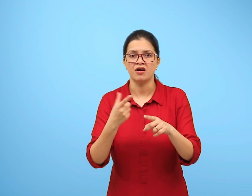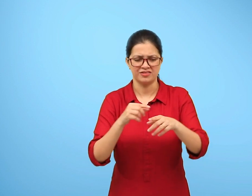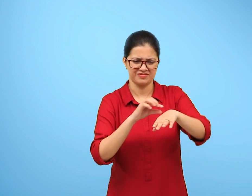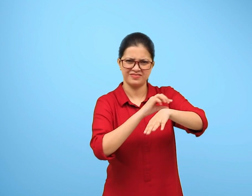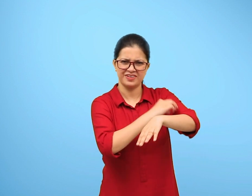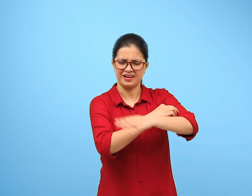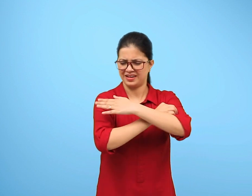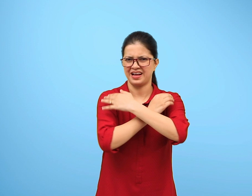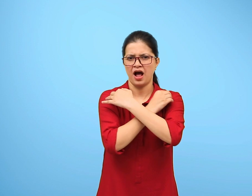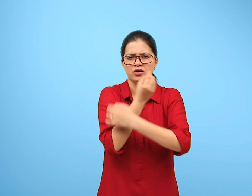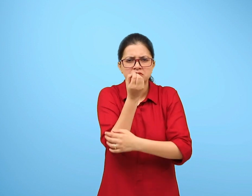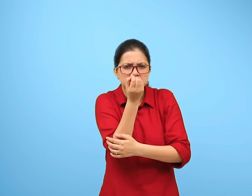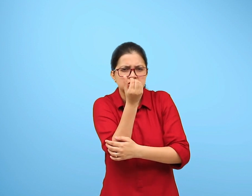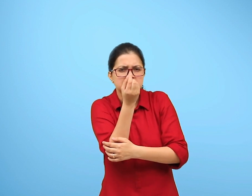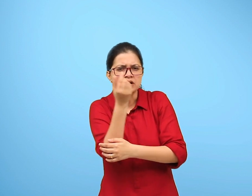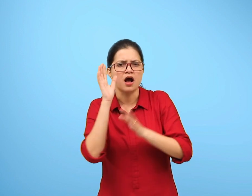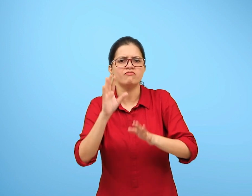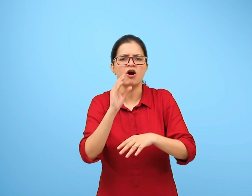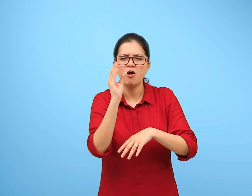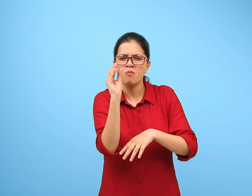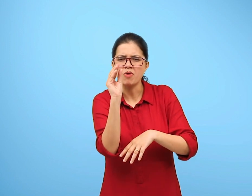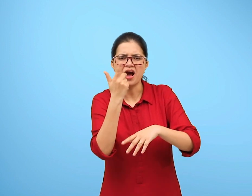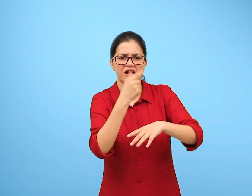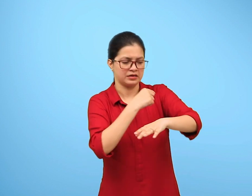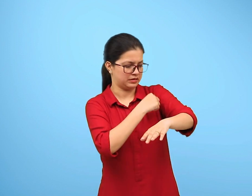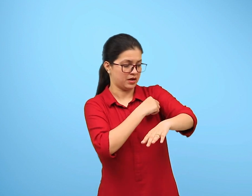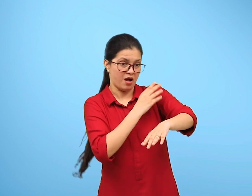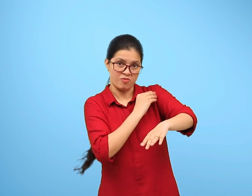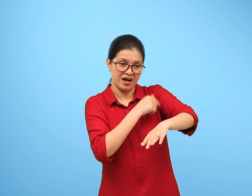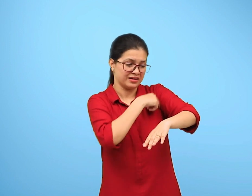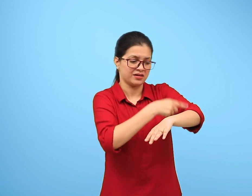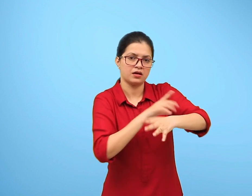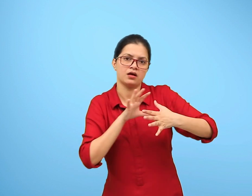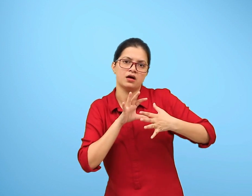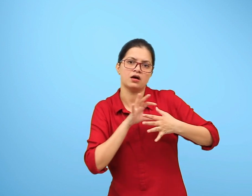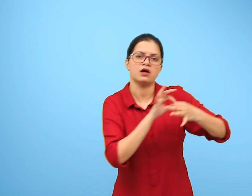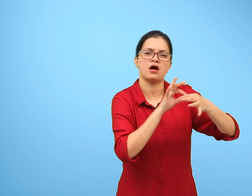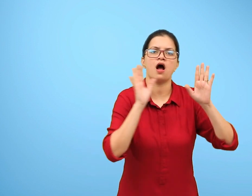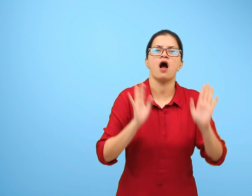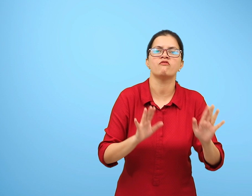The muscles of the breast, connected with 3 pairs of legs and 2 pairs of wings,